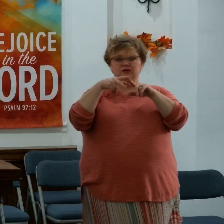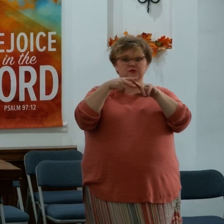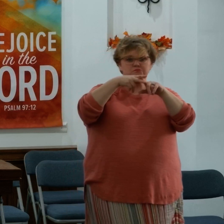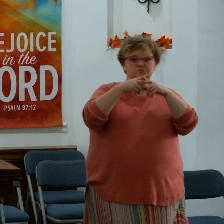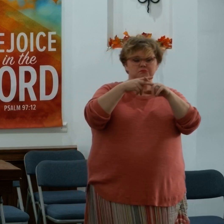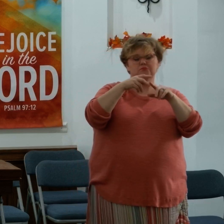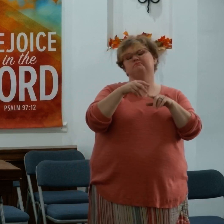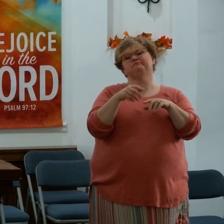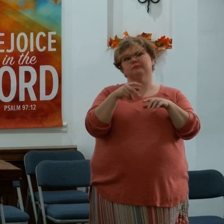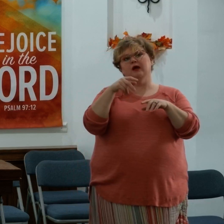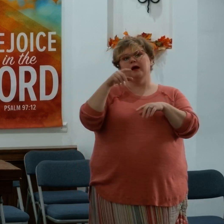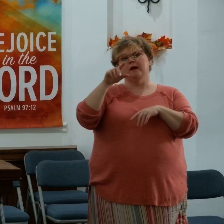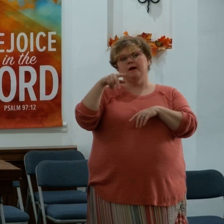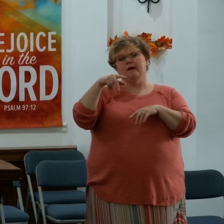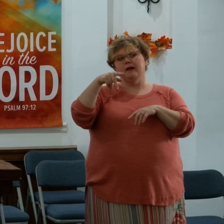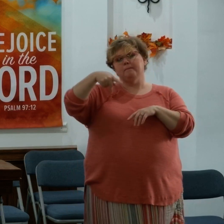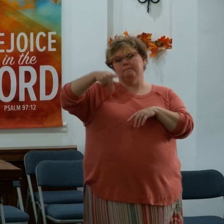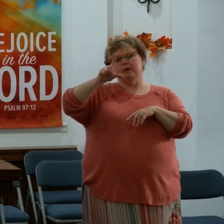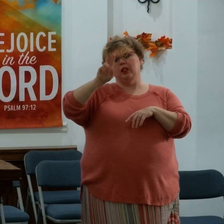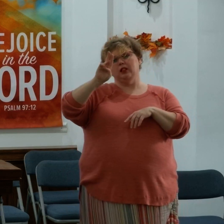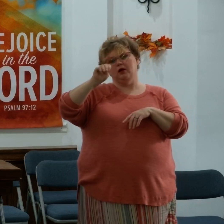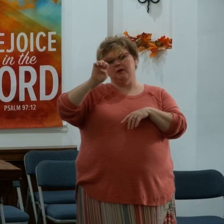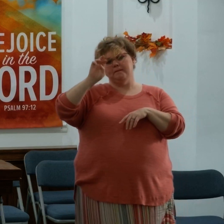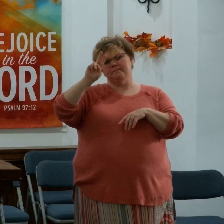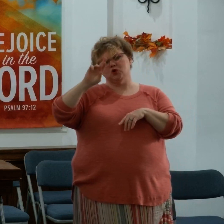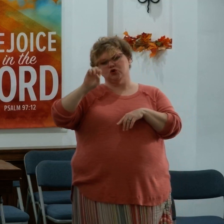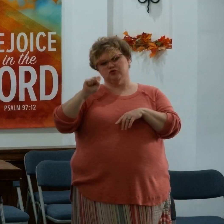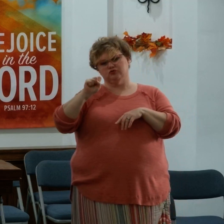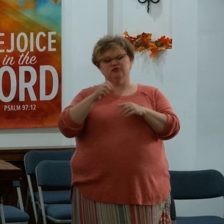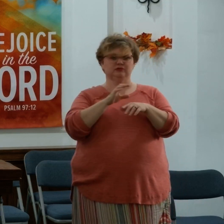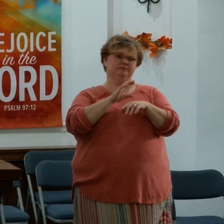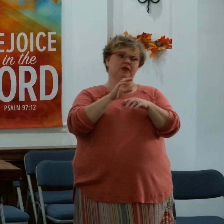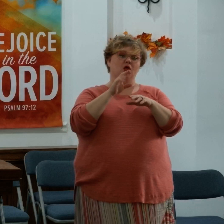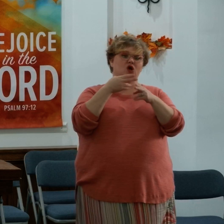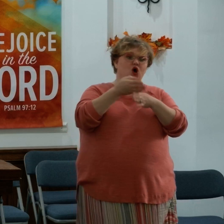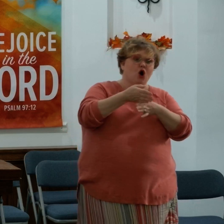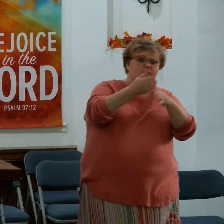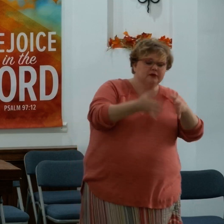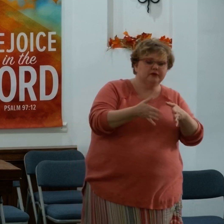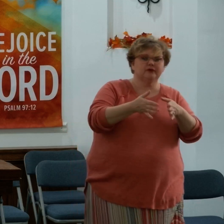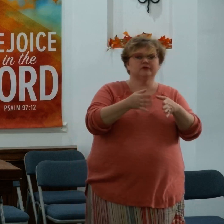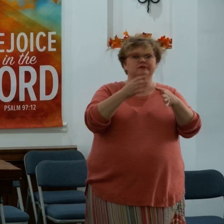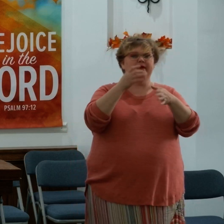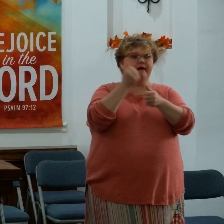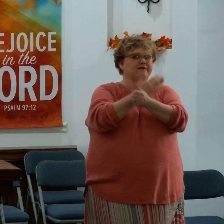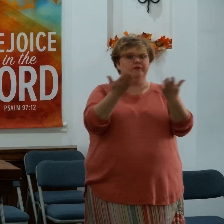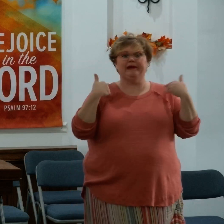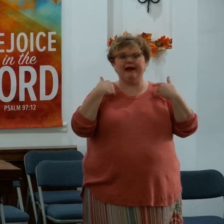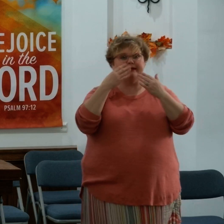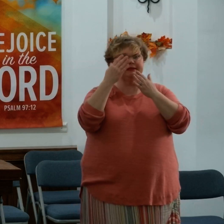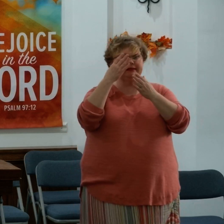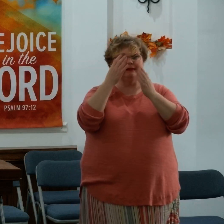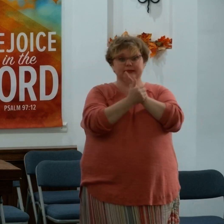building that we were going to worship in. That's how we did it in the old days. That's how they was doing it back then. Verse 20. Skip down